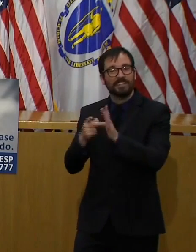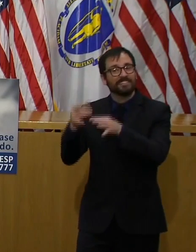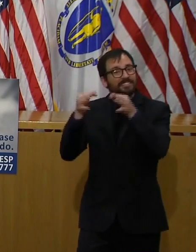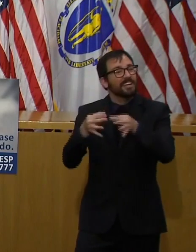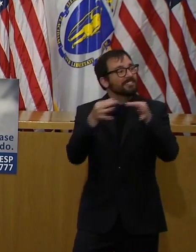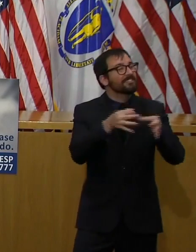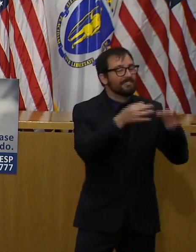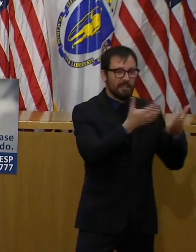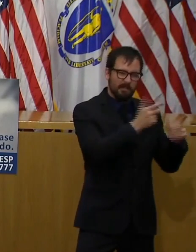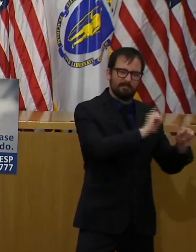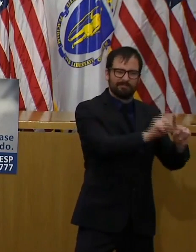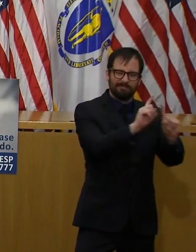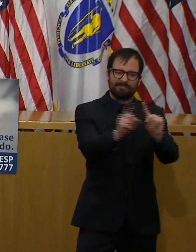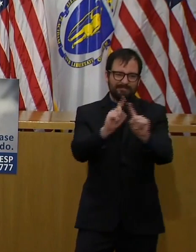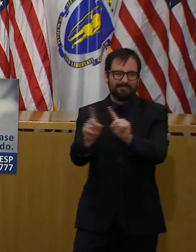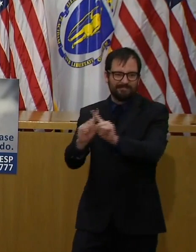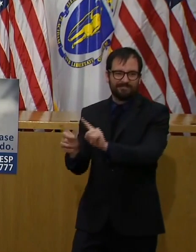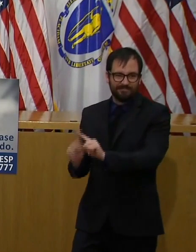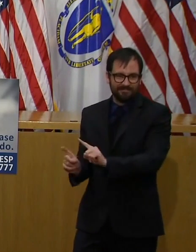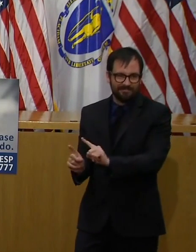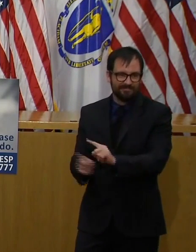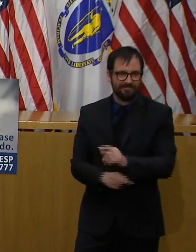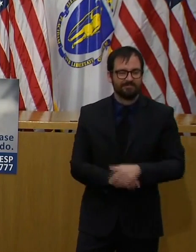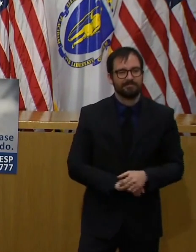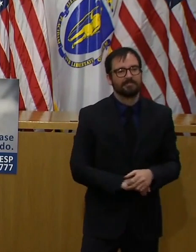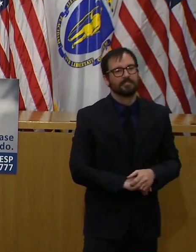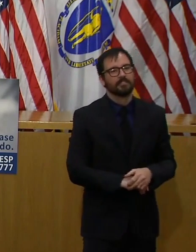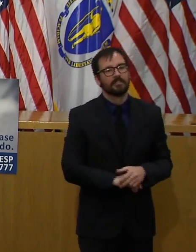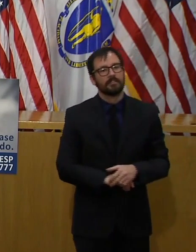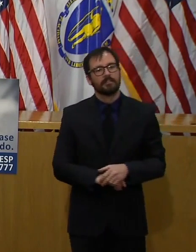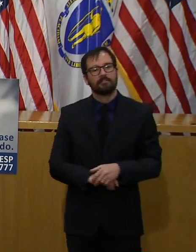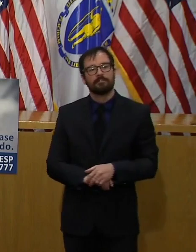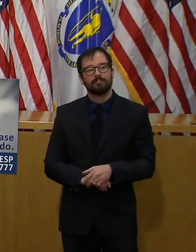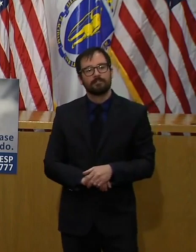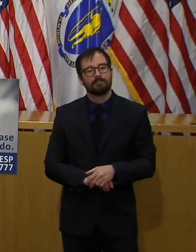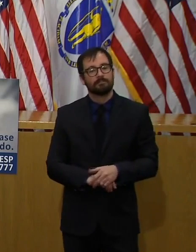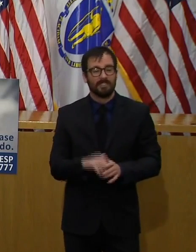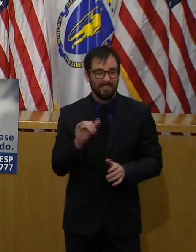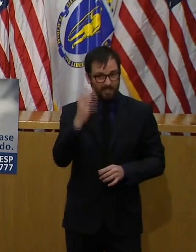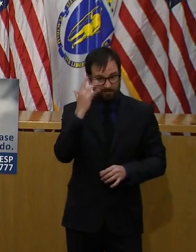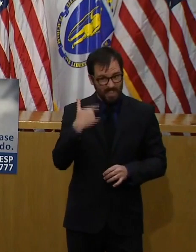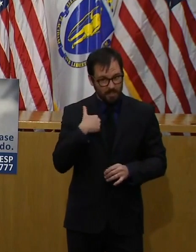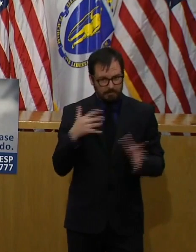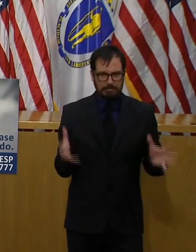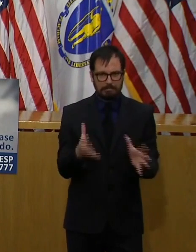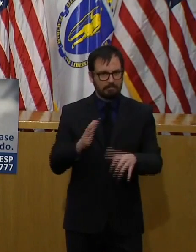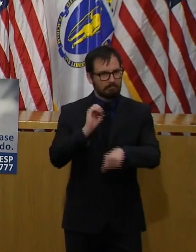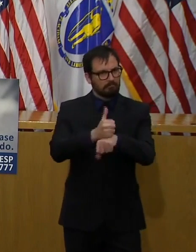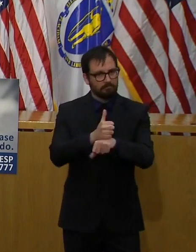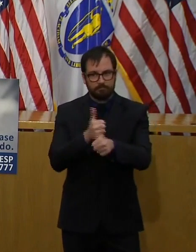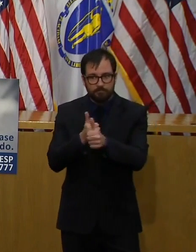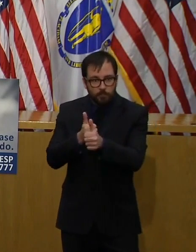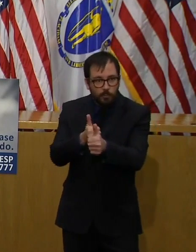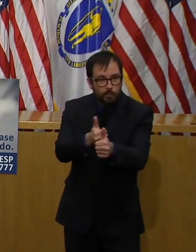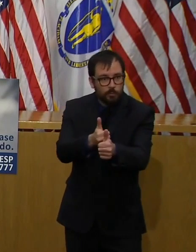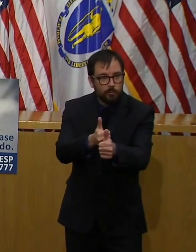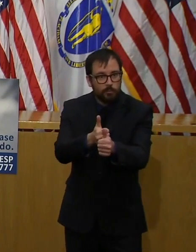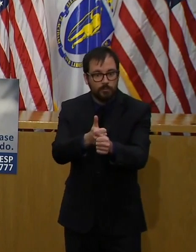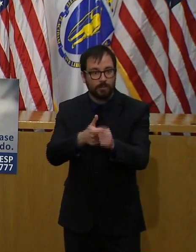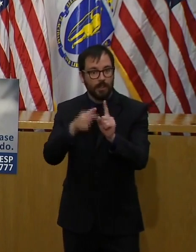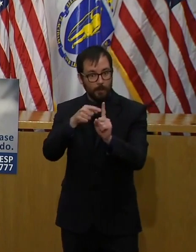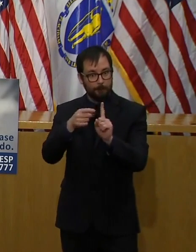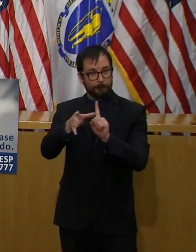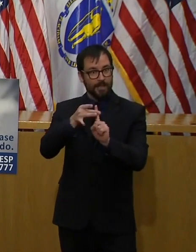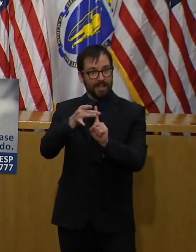initiative is because we really do believe that to give people comfort and confidence that we're doing all we can to contain